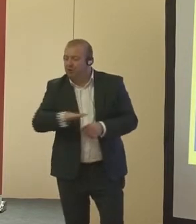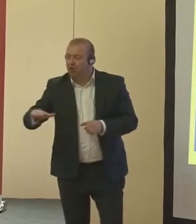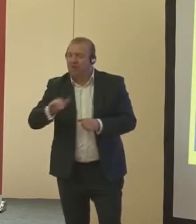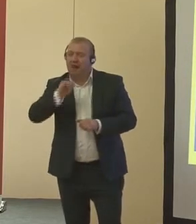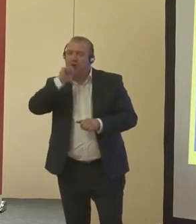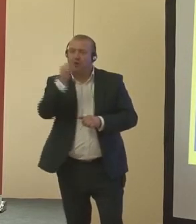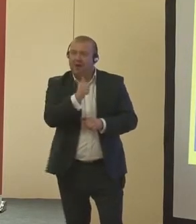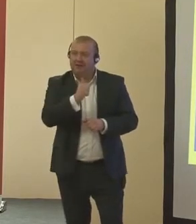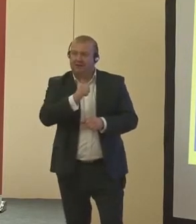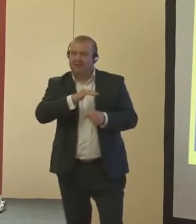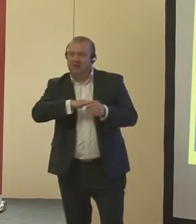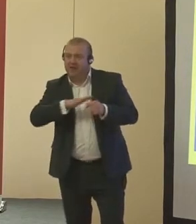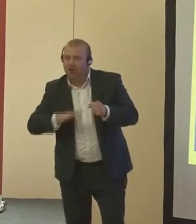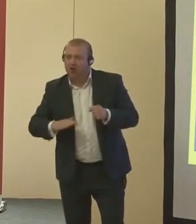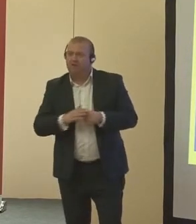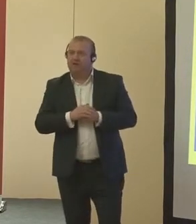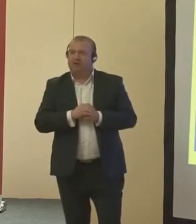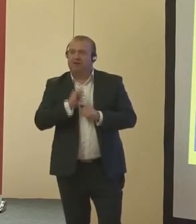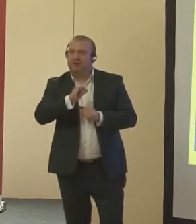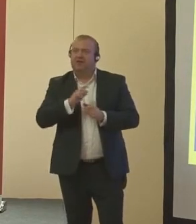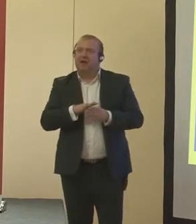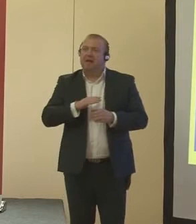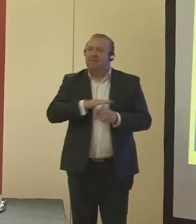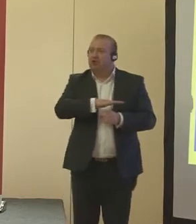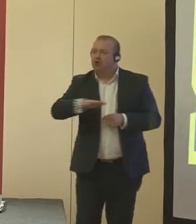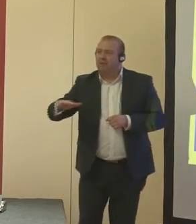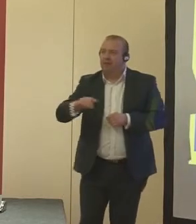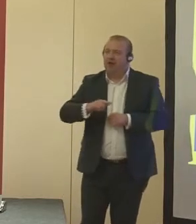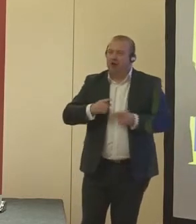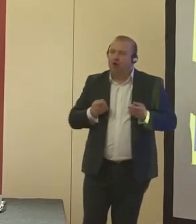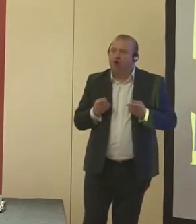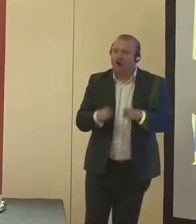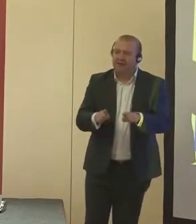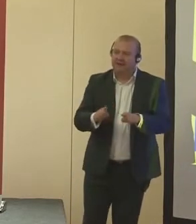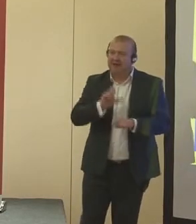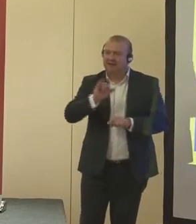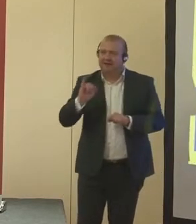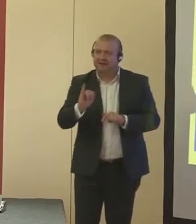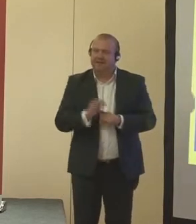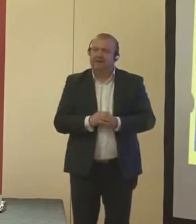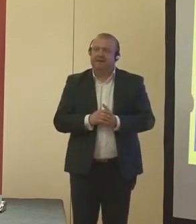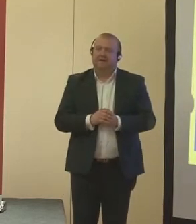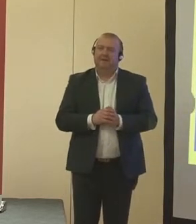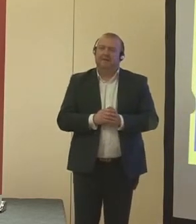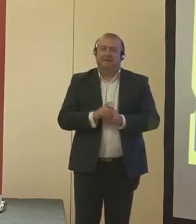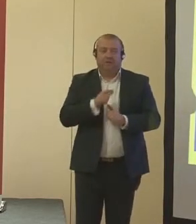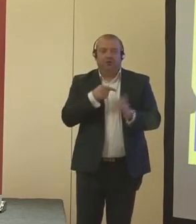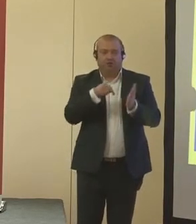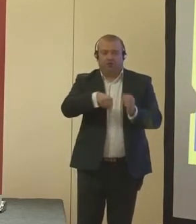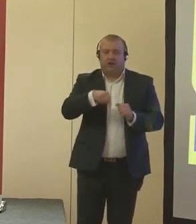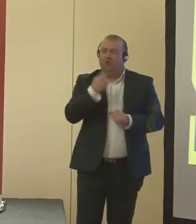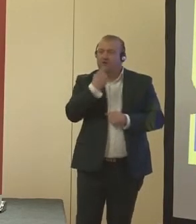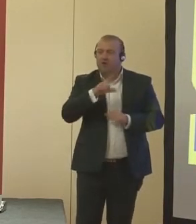level. In an organizational level, we include all organizations that are responsible for